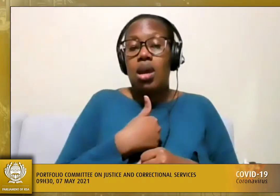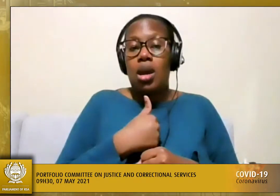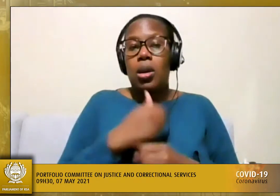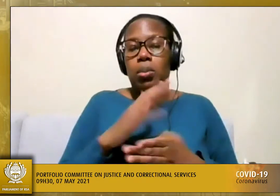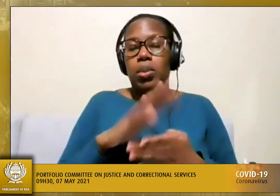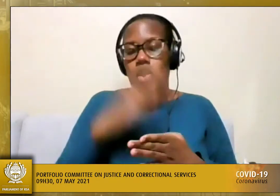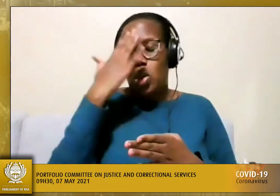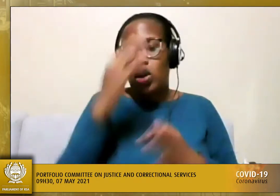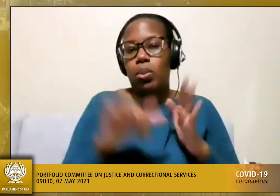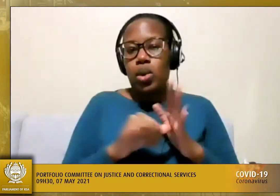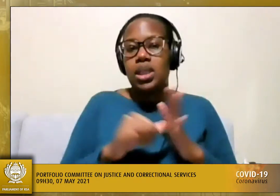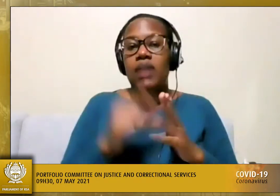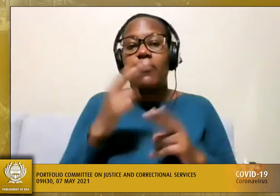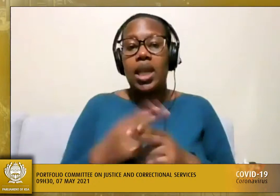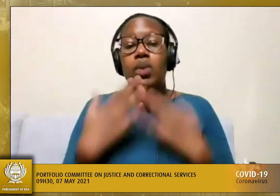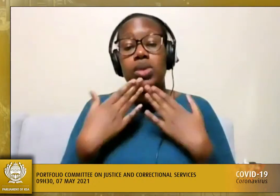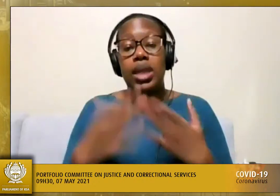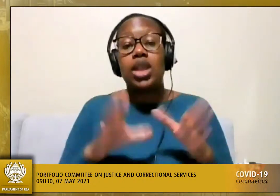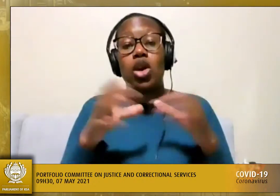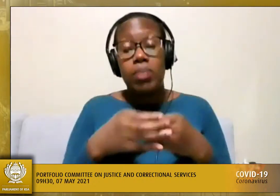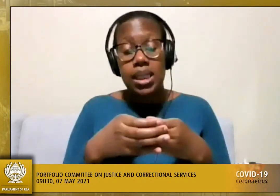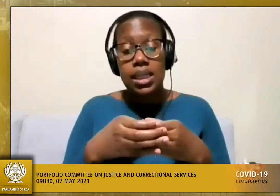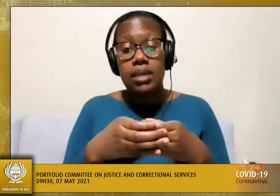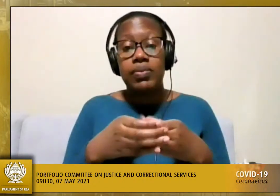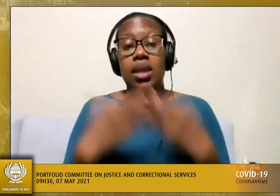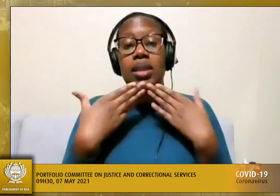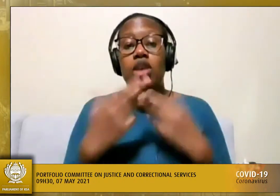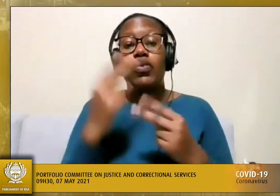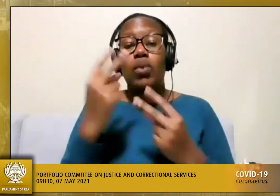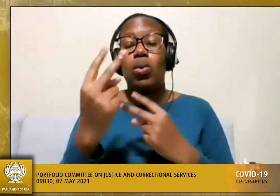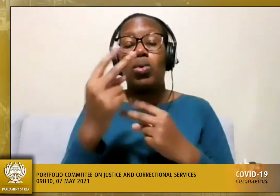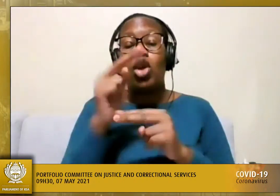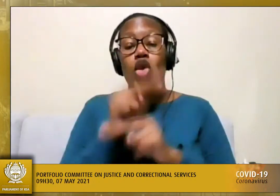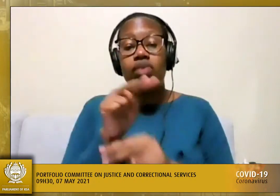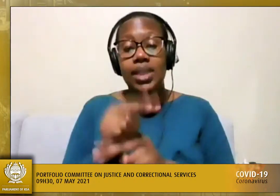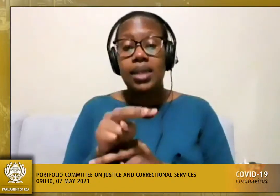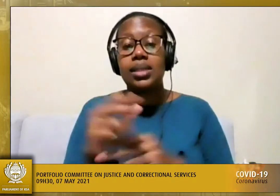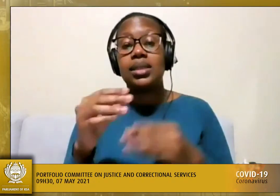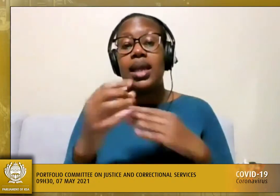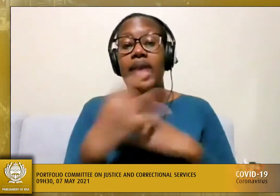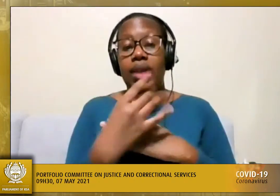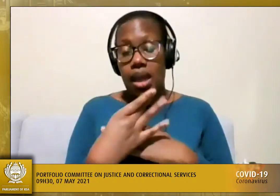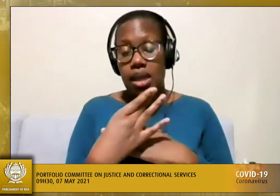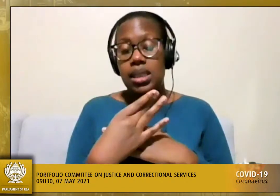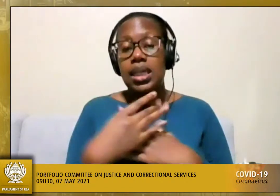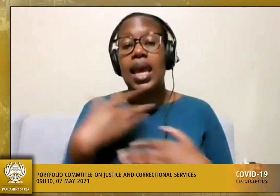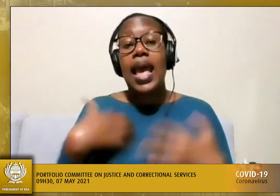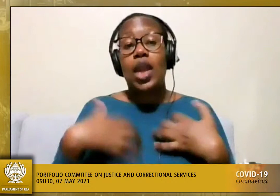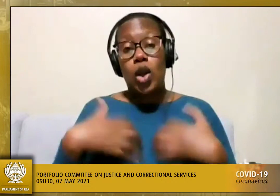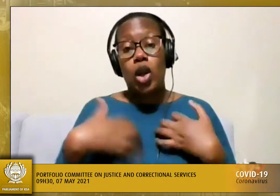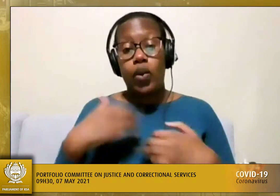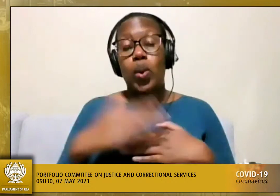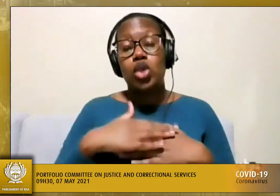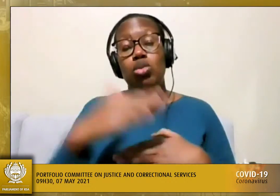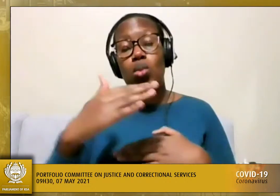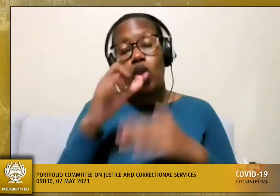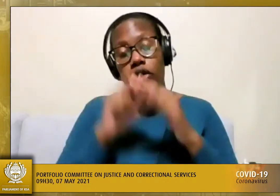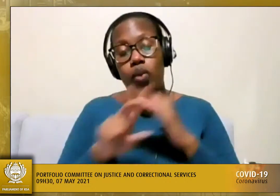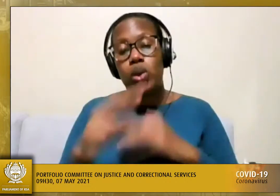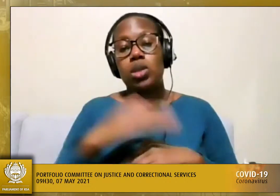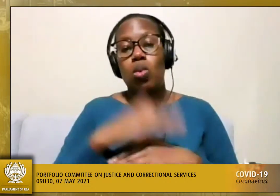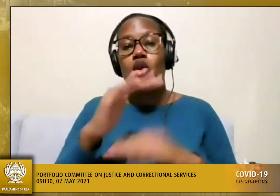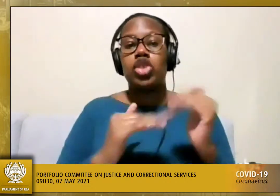and finally I want to thank the committee chair for for the oversight and guidance and and we certainly look forward to to more constructive engagements